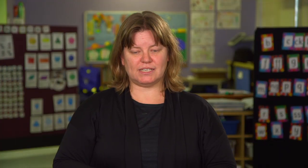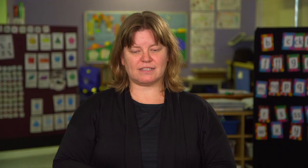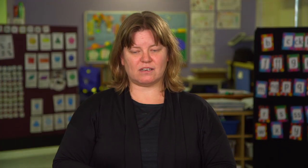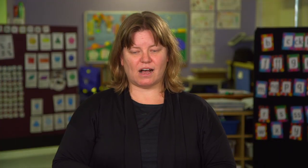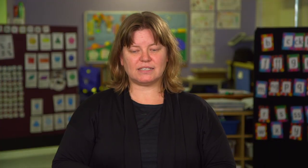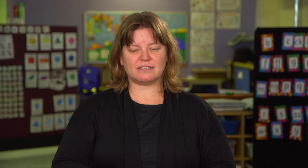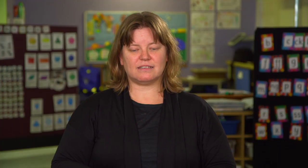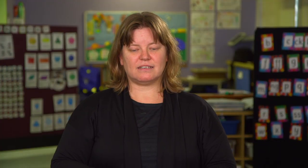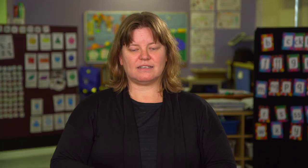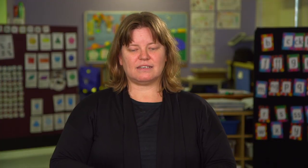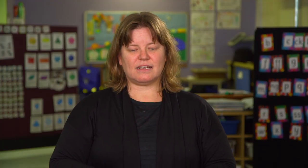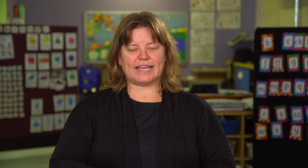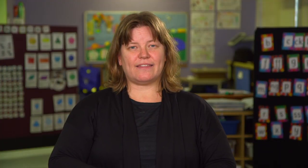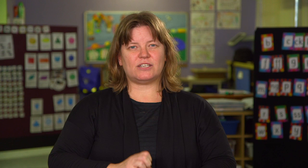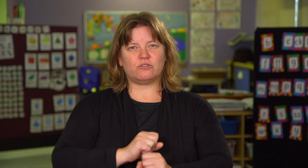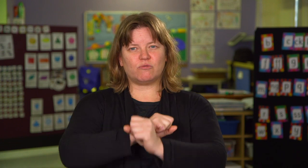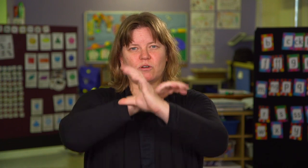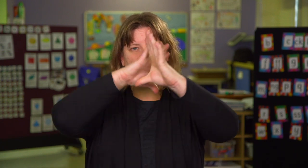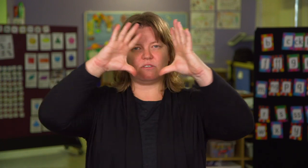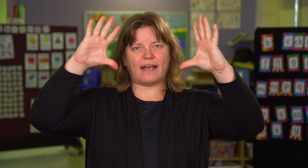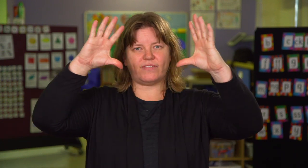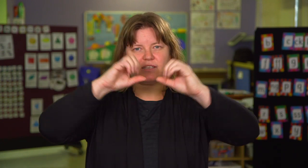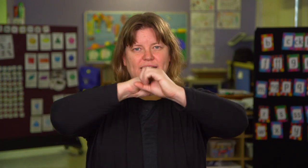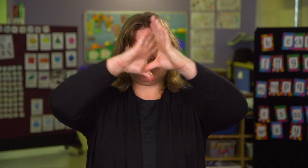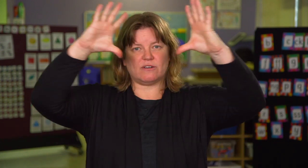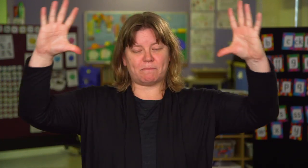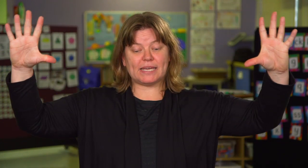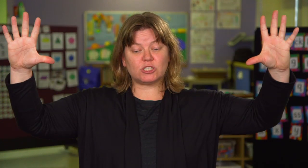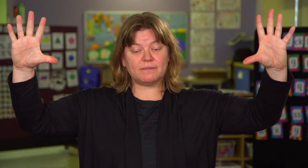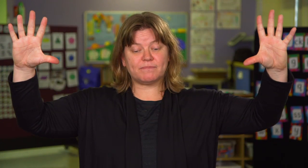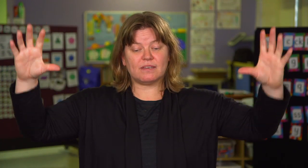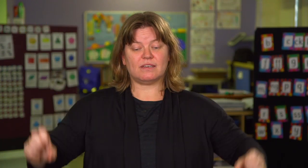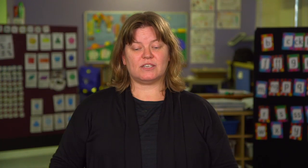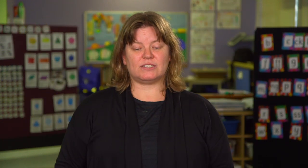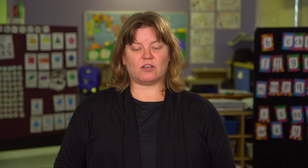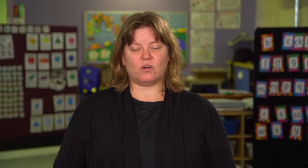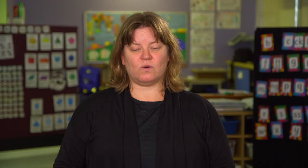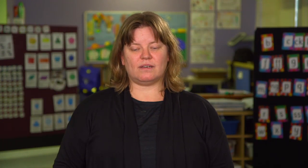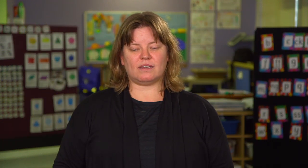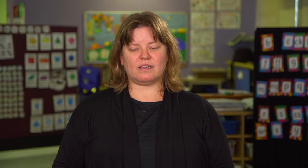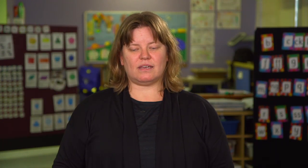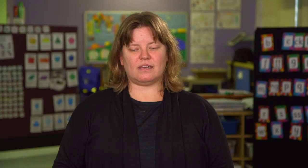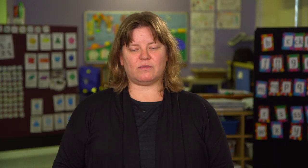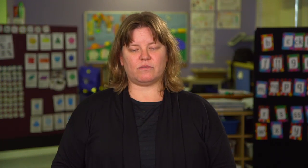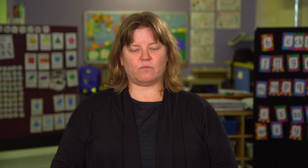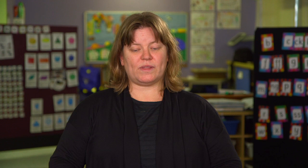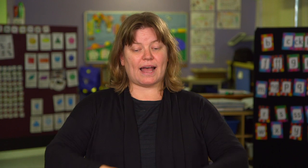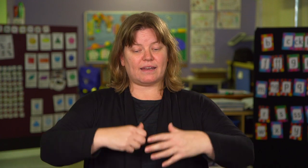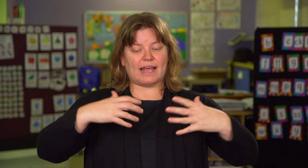into the night. Again, the children wanted to have this idea of a picture. So without